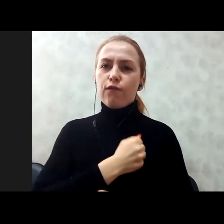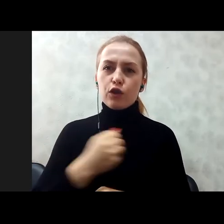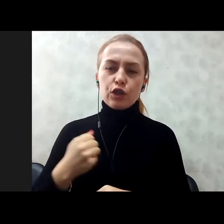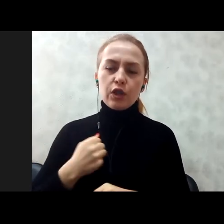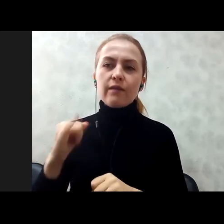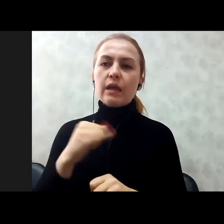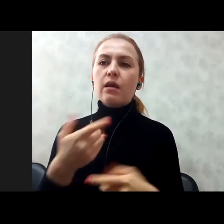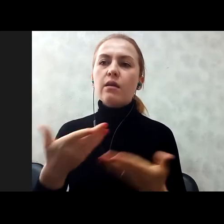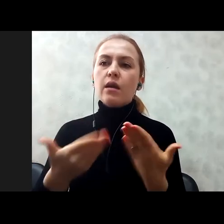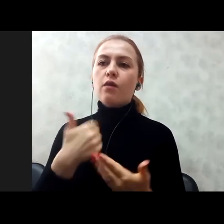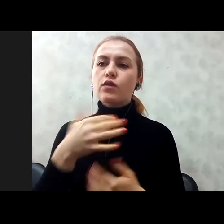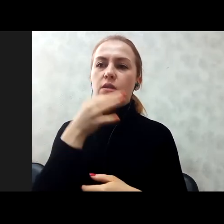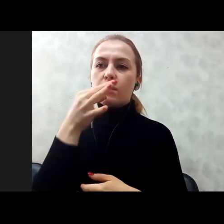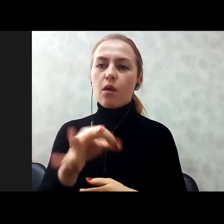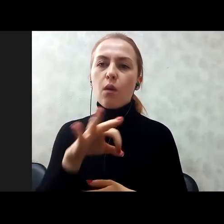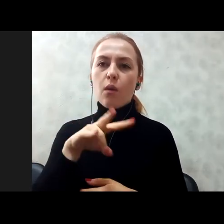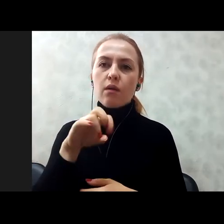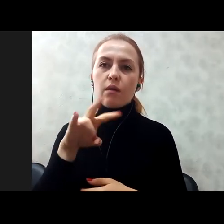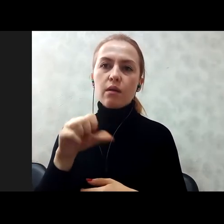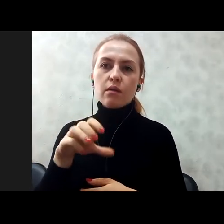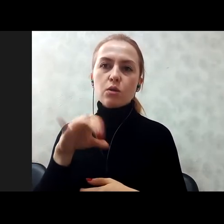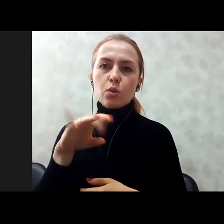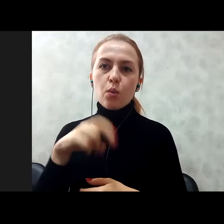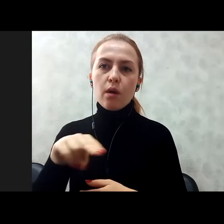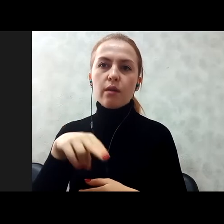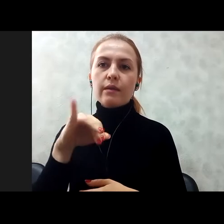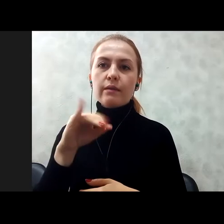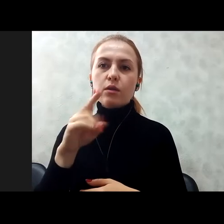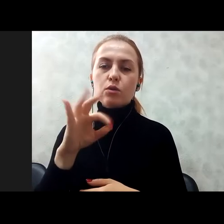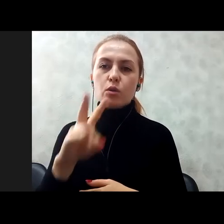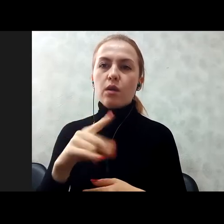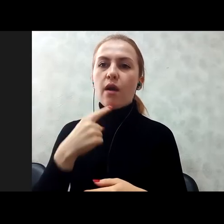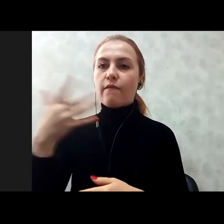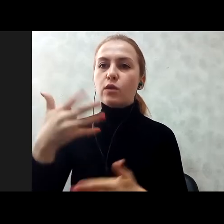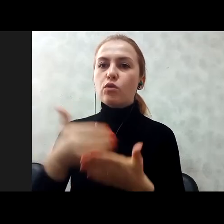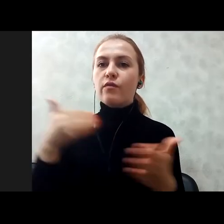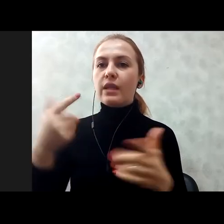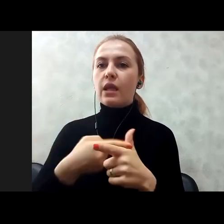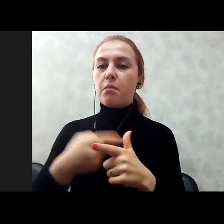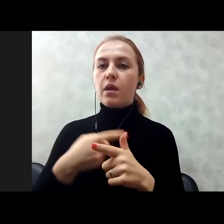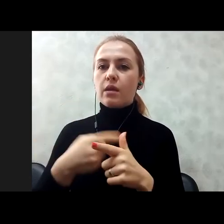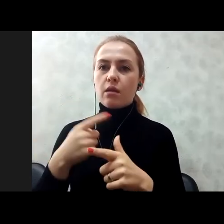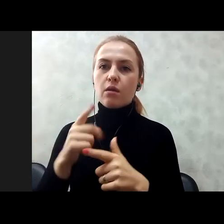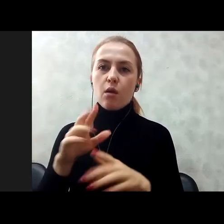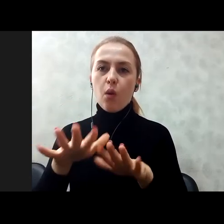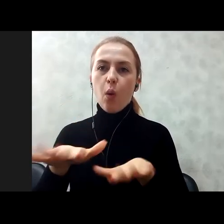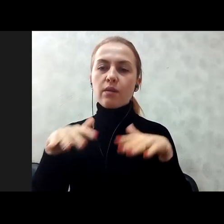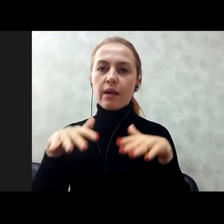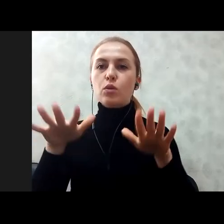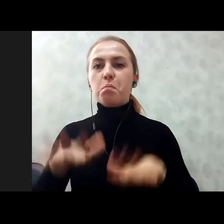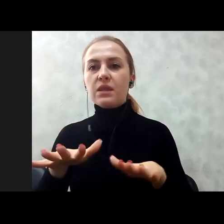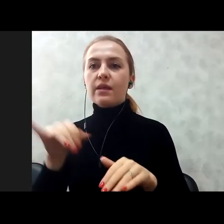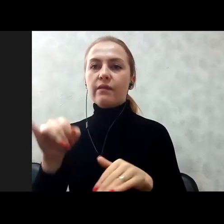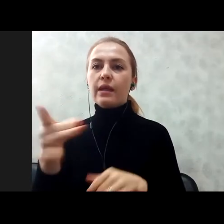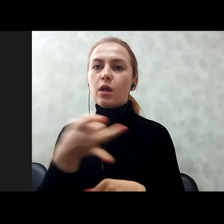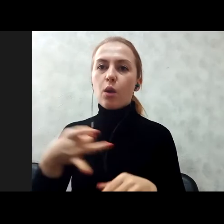the election observation mission of the Congress and Local and Regional Authorities. Let me also say that there was a mission from the National